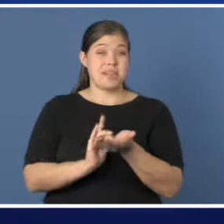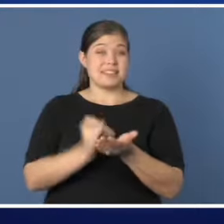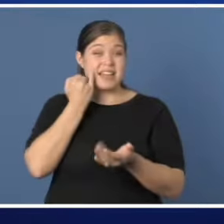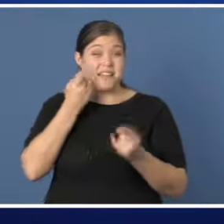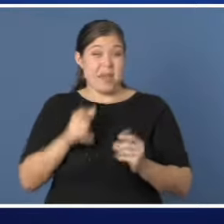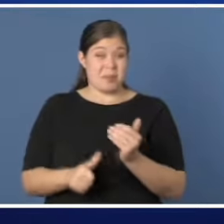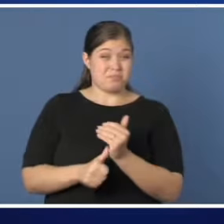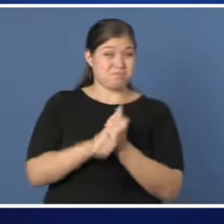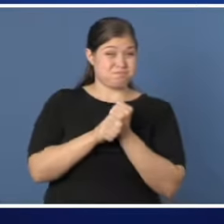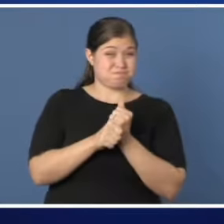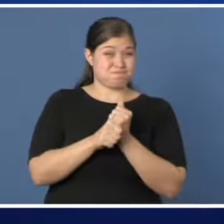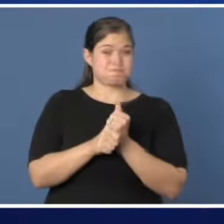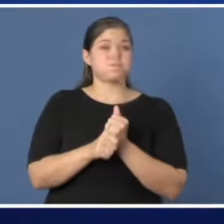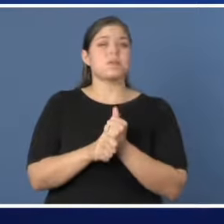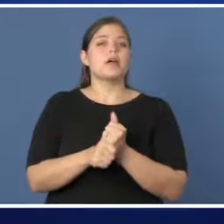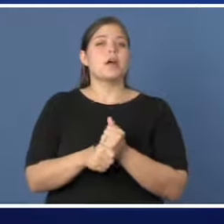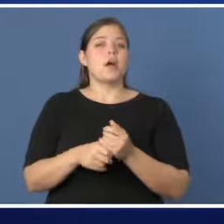laxative,